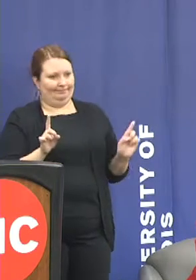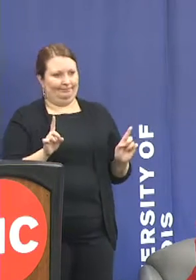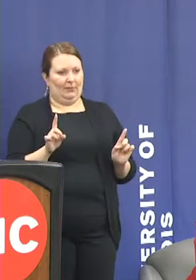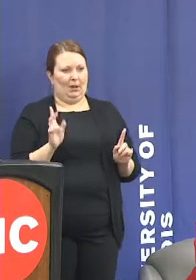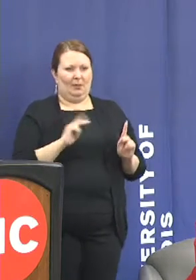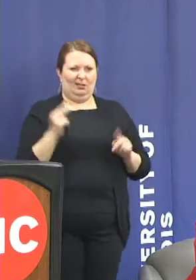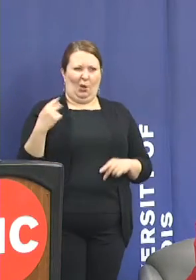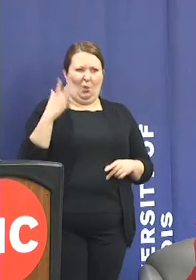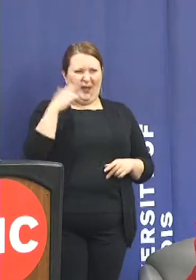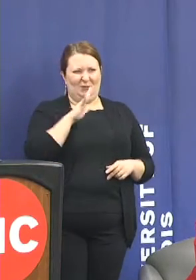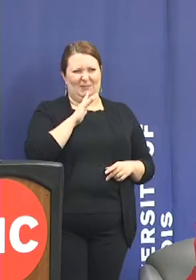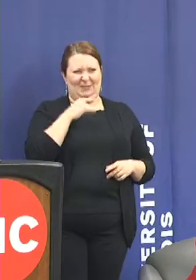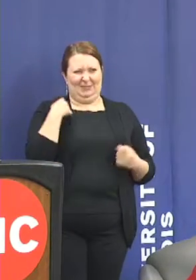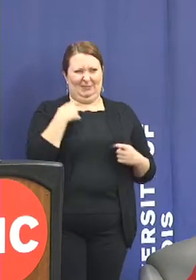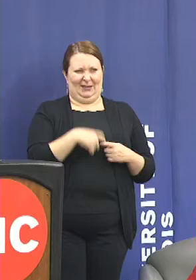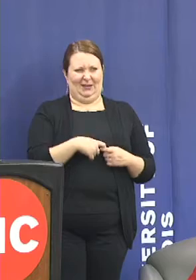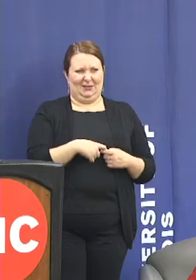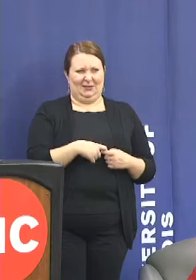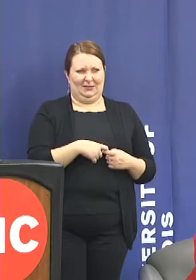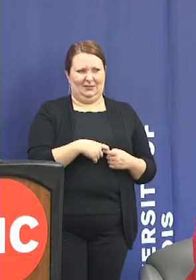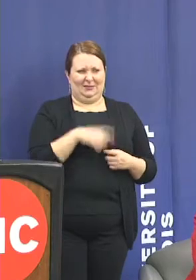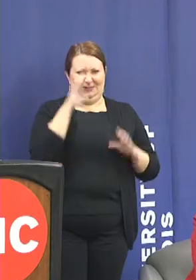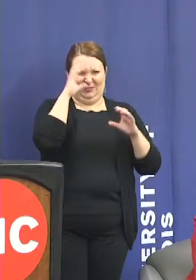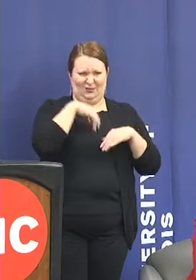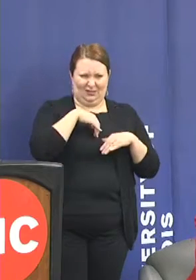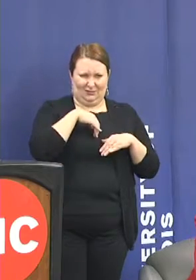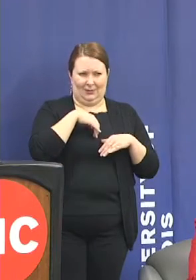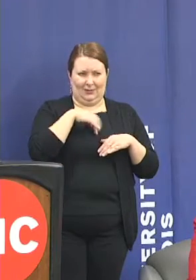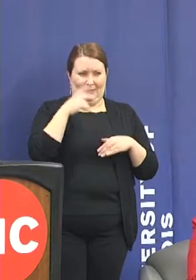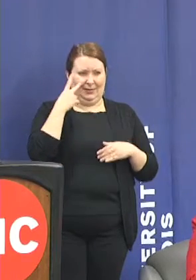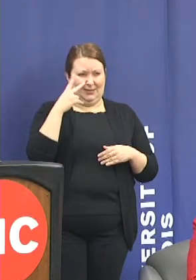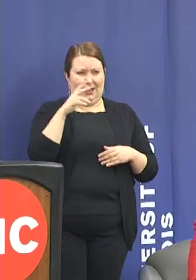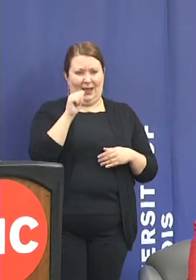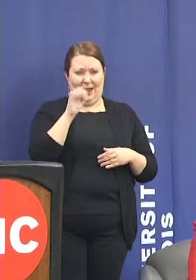They will, why do you speak Spanish? You know, like that's really strange that